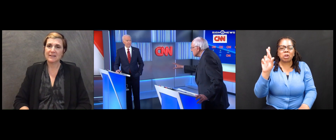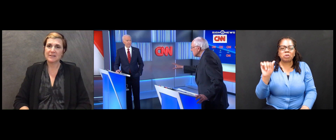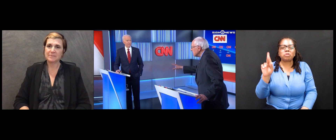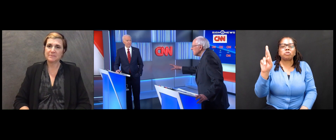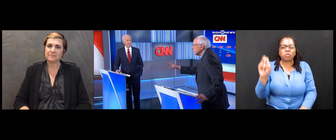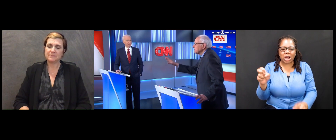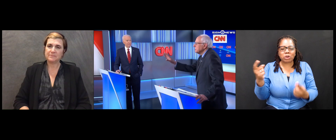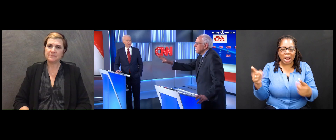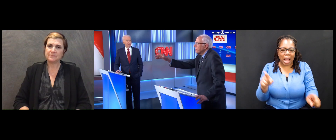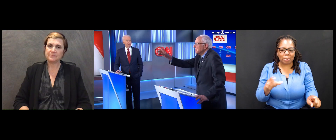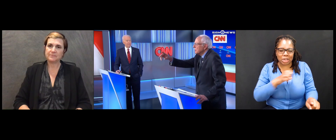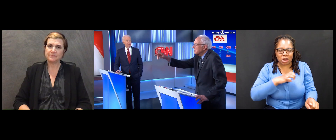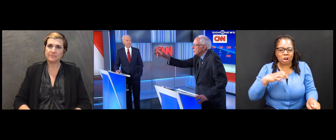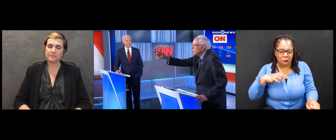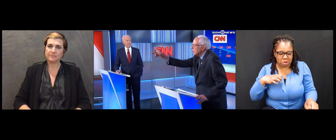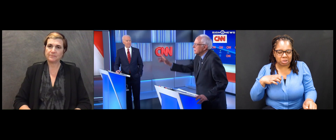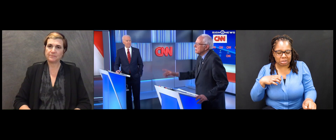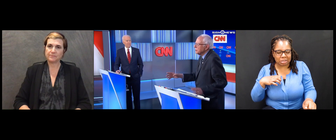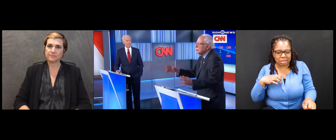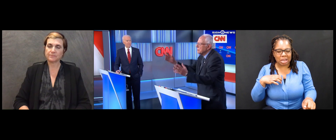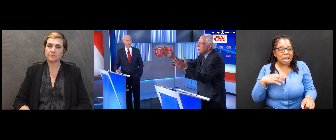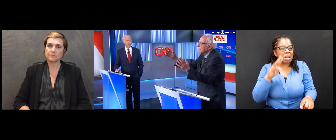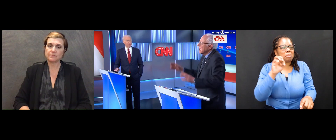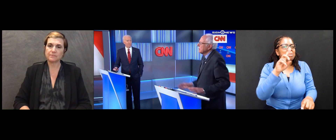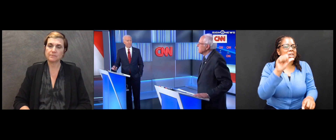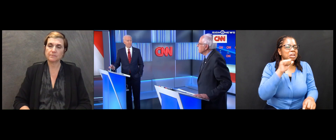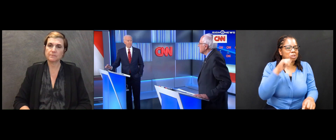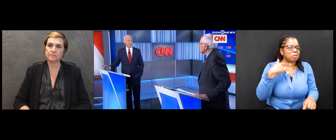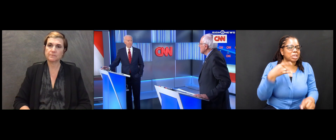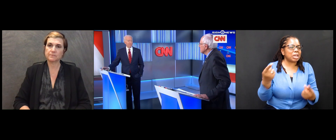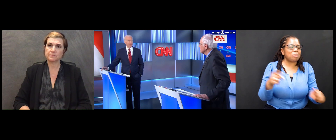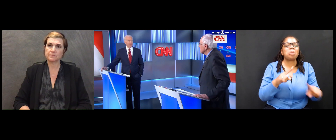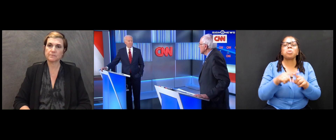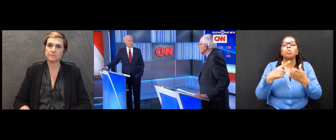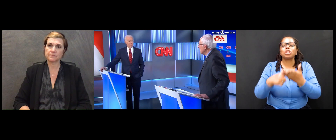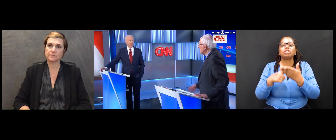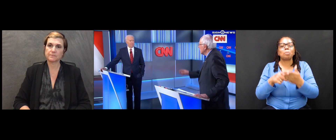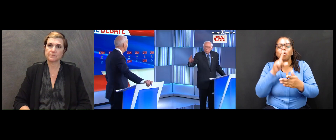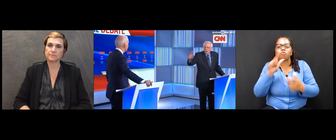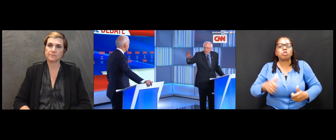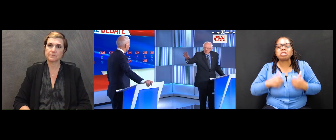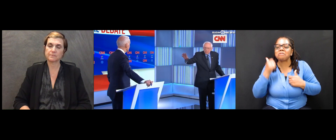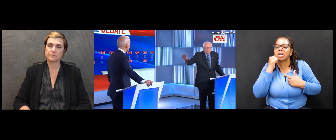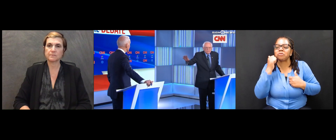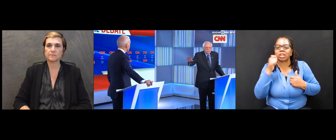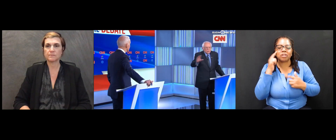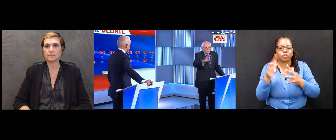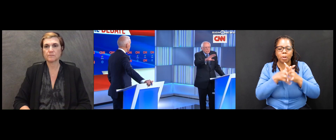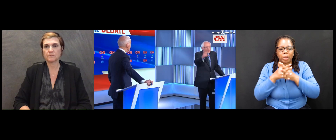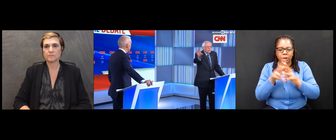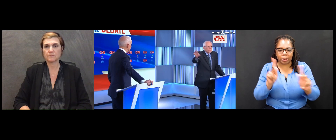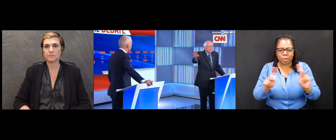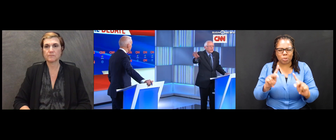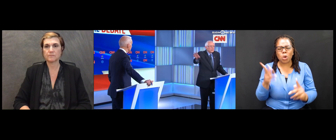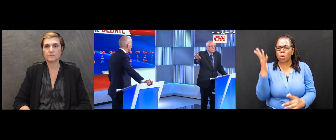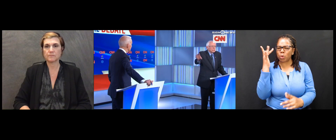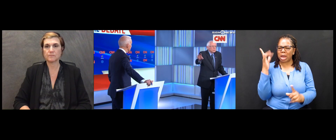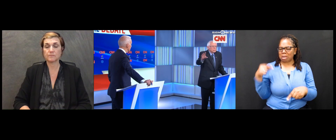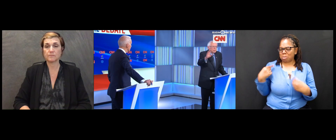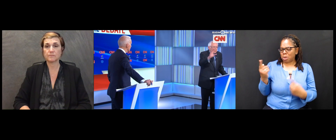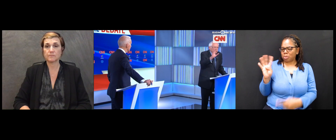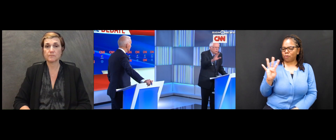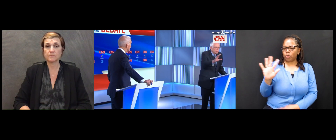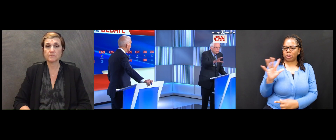Congress. Let's do something that the media doesn't do. Let's talk about the reality of American life. Why is it that over the last 45